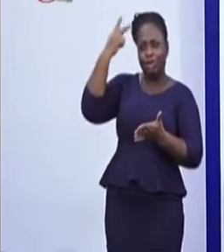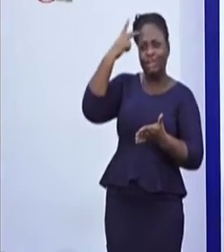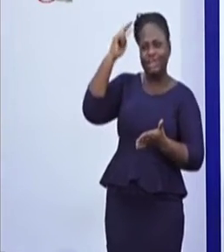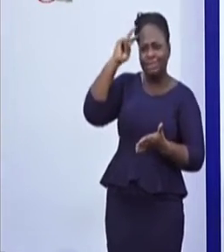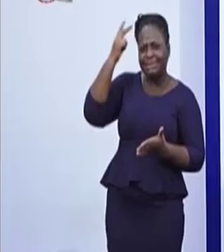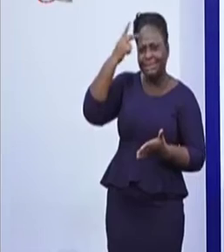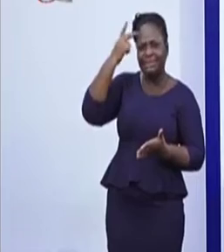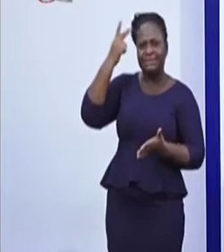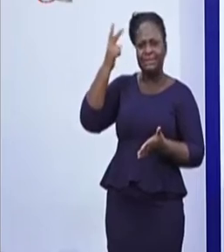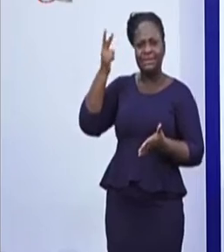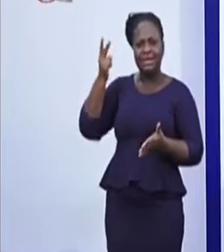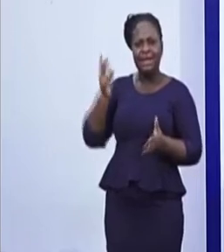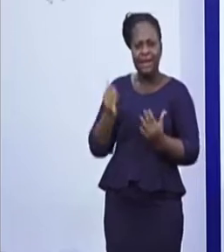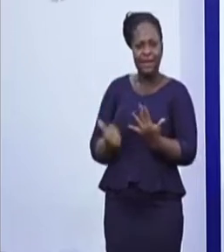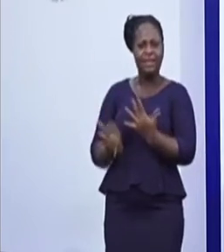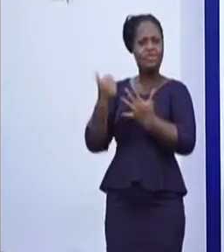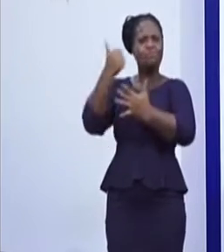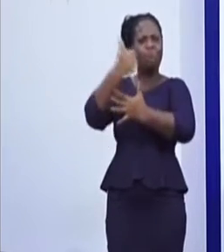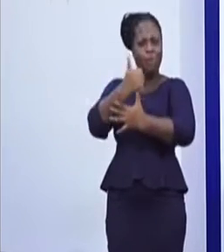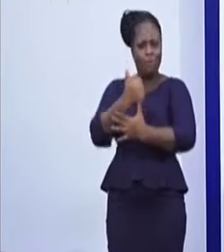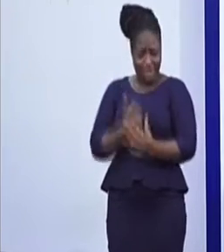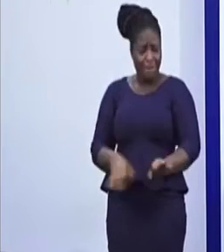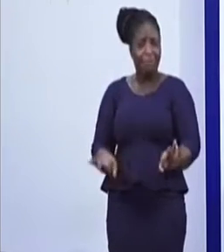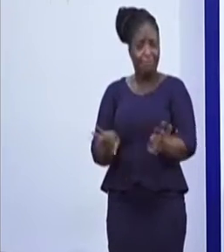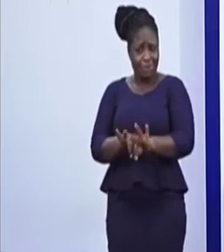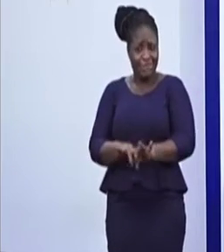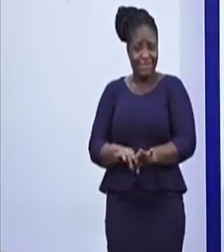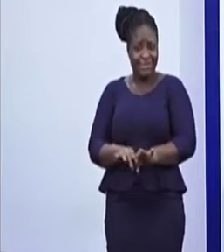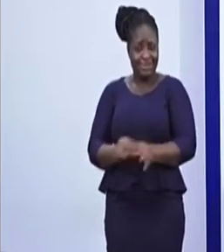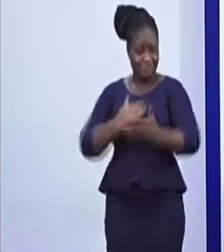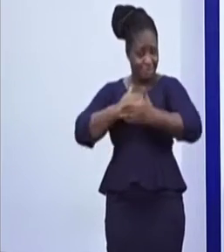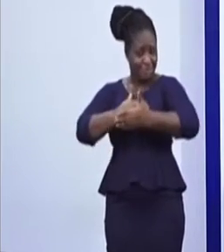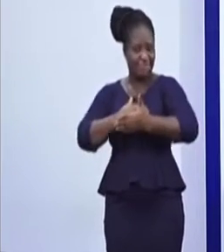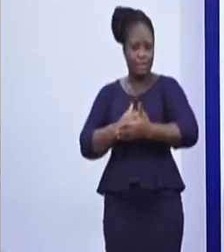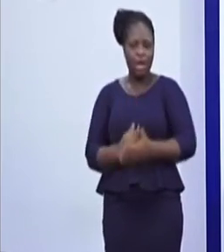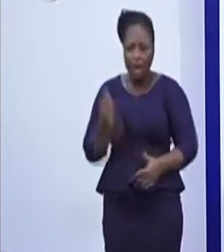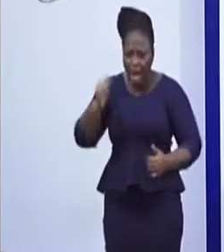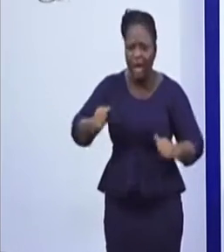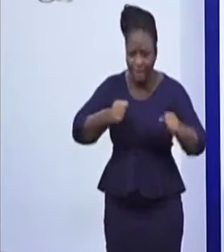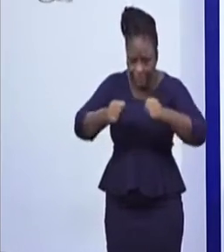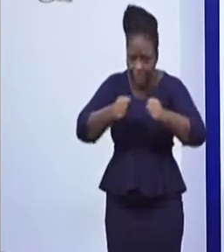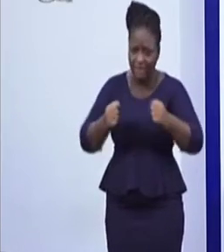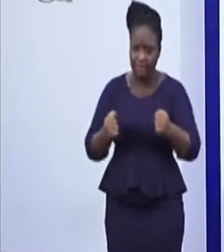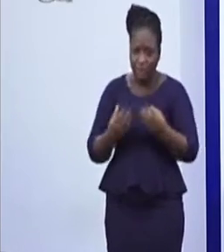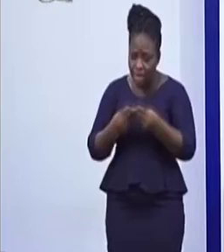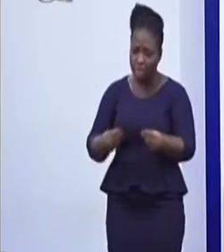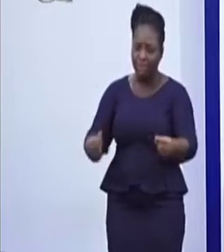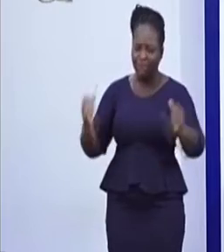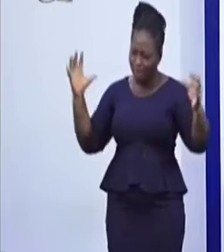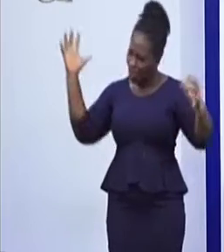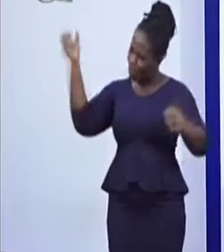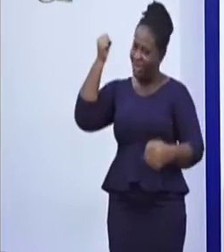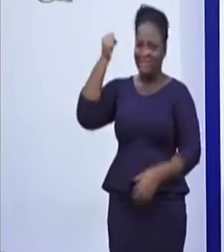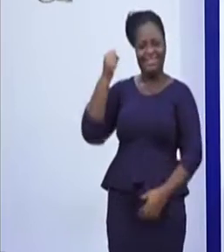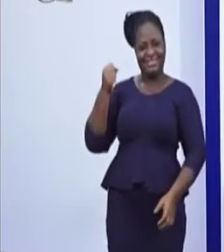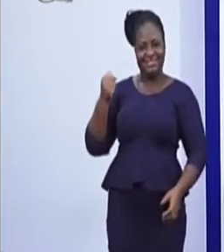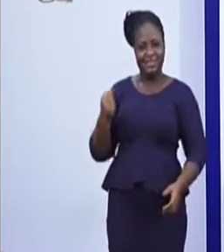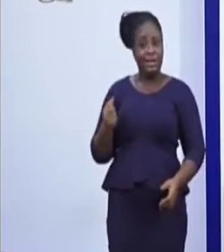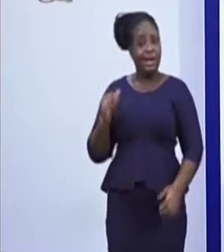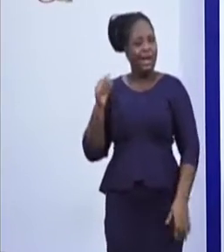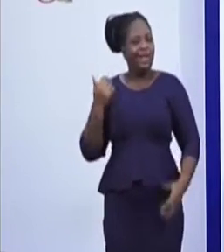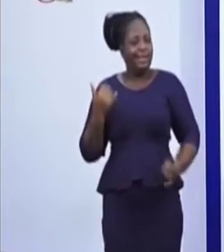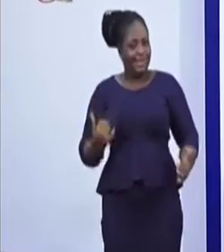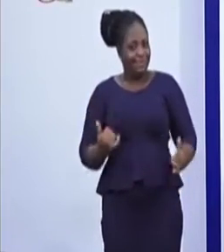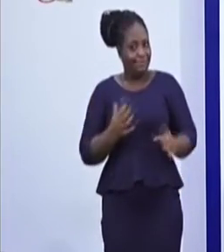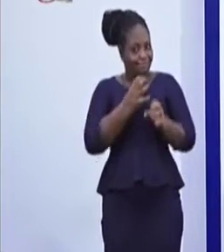misconceptions, and let's promote the importance of prevention. We can fight this. We can win this. Kakra me